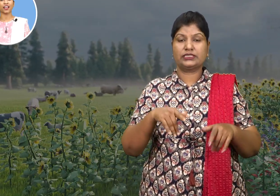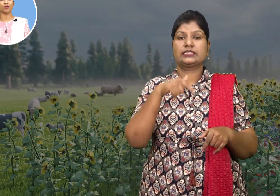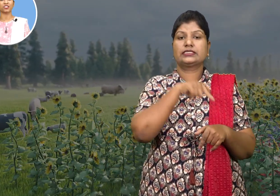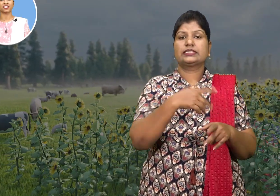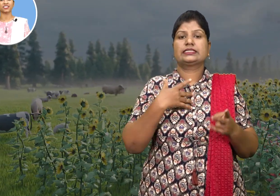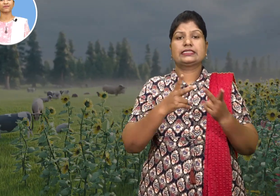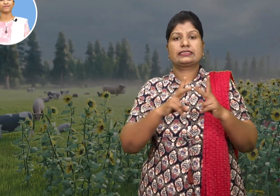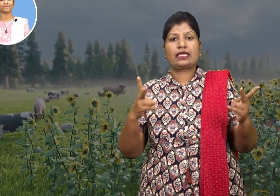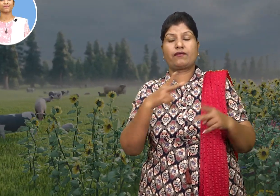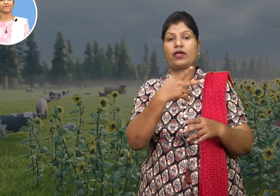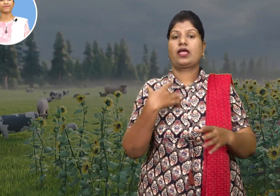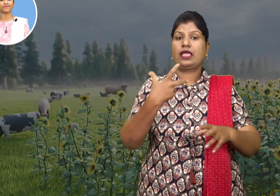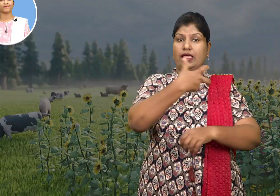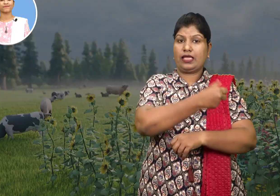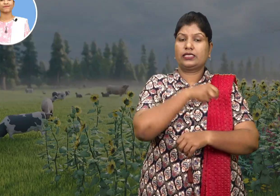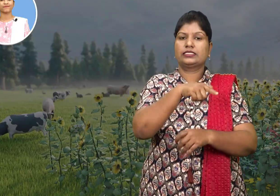thousand cows.